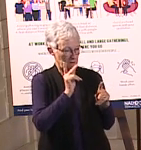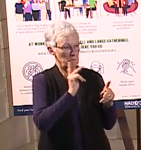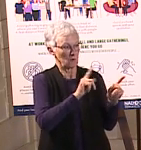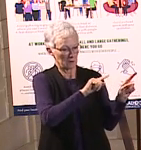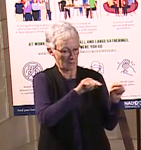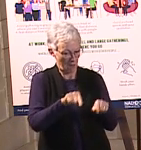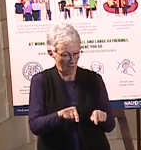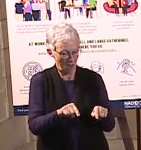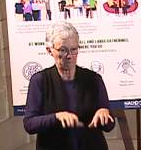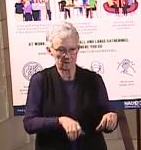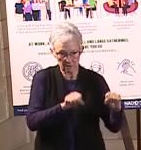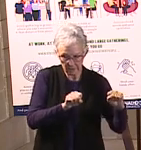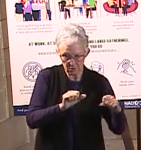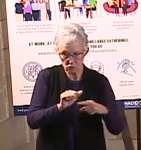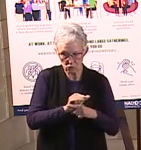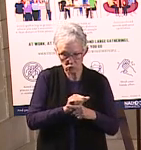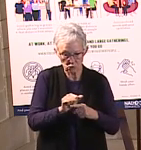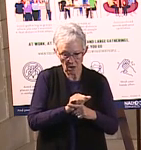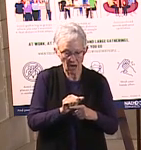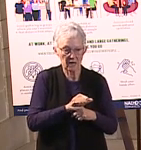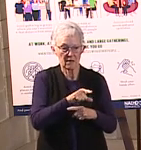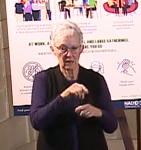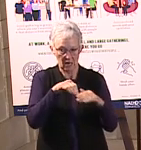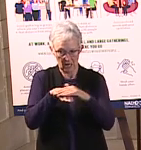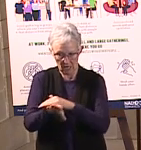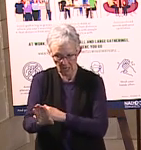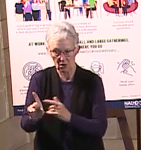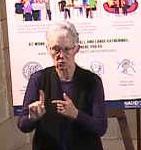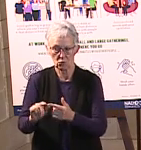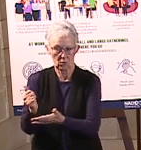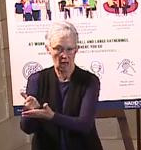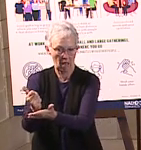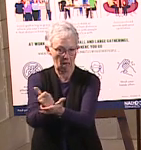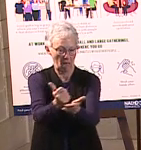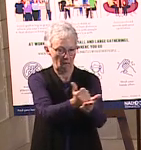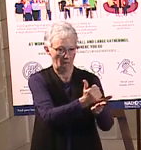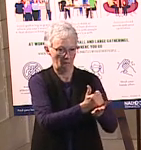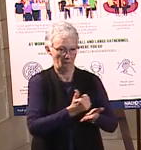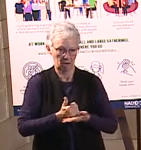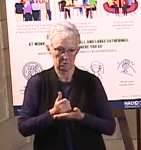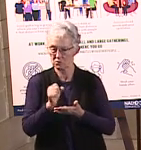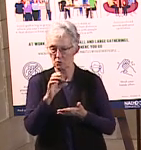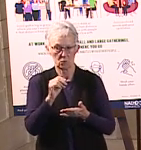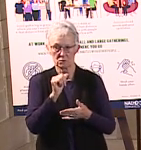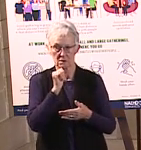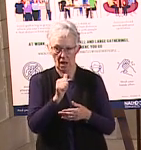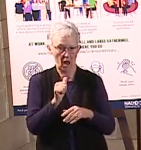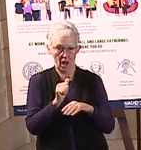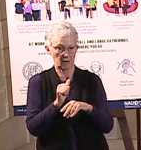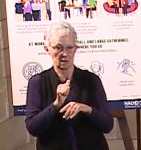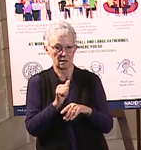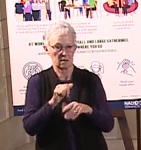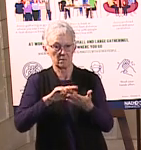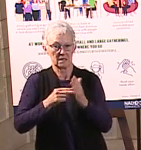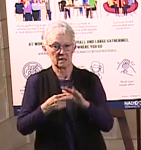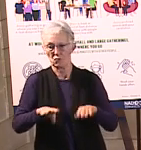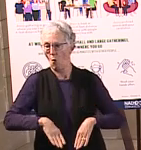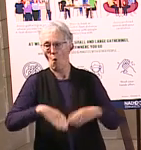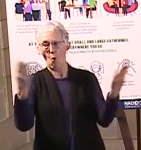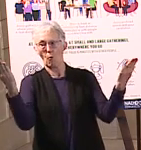do this. So it's not something that will just be the doors are open to come in. I just want to caution everybody on that this is a program that we're